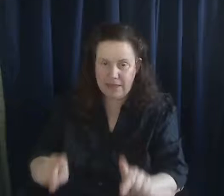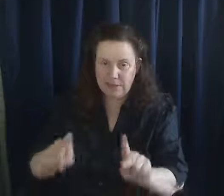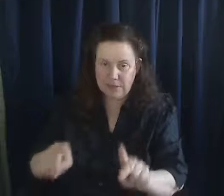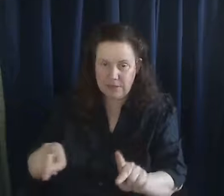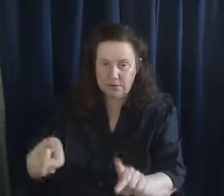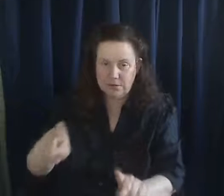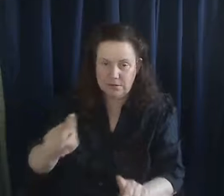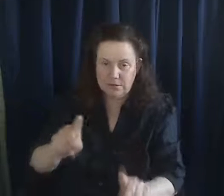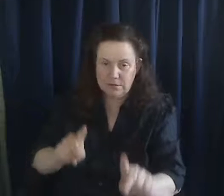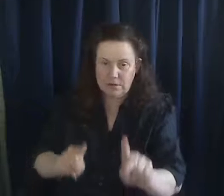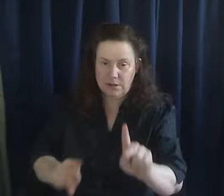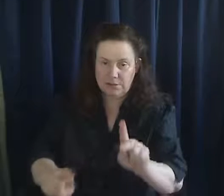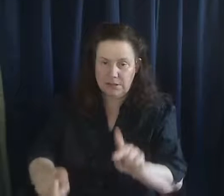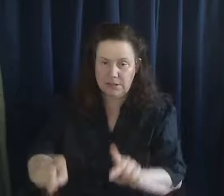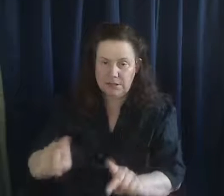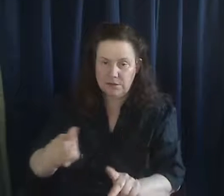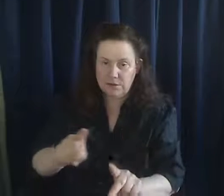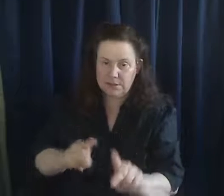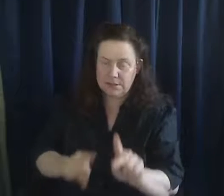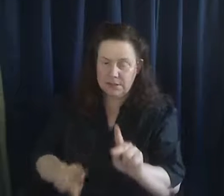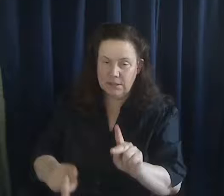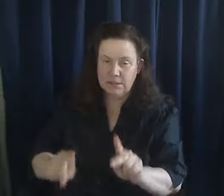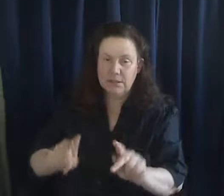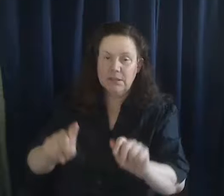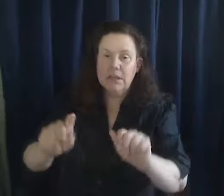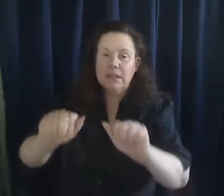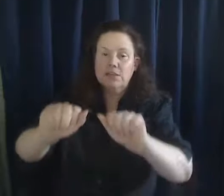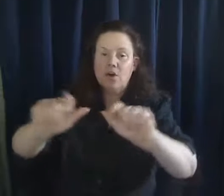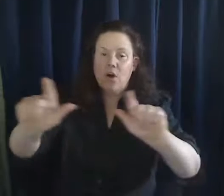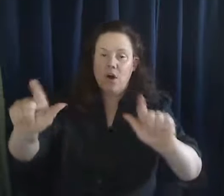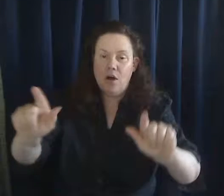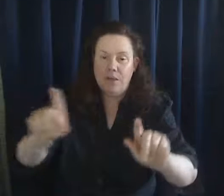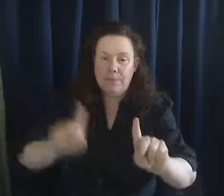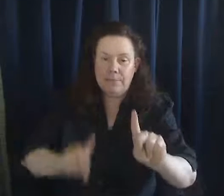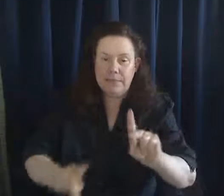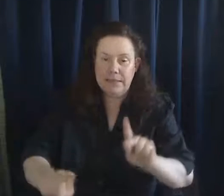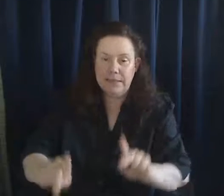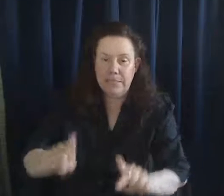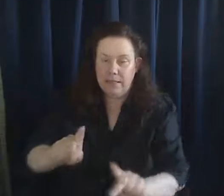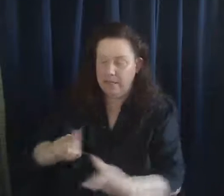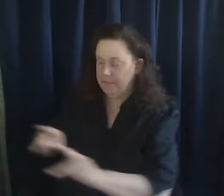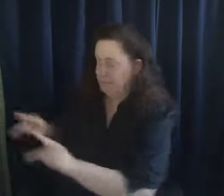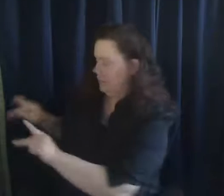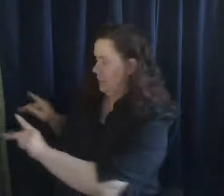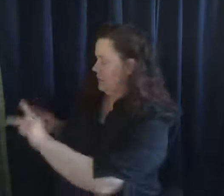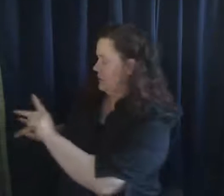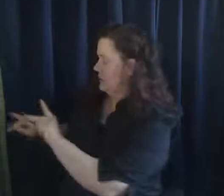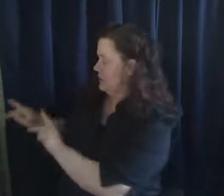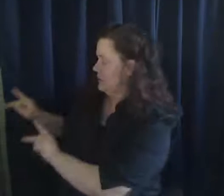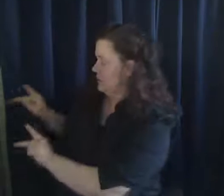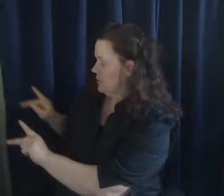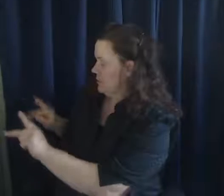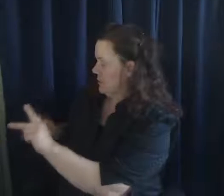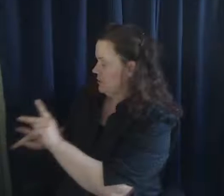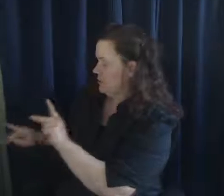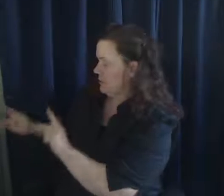together. They are alternating circles. And all people, it looks like this from the side just to give